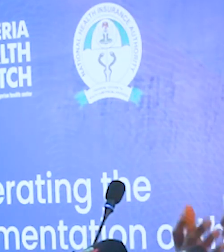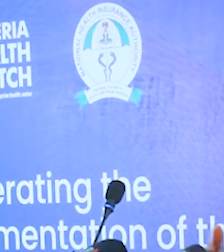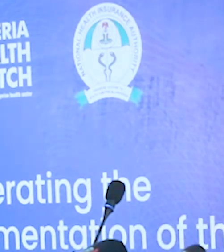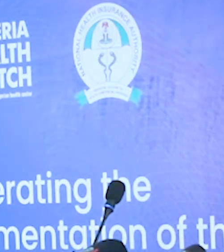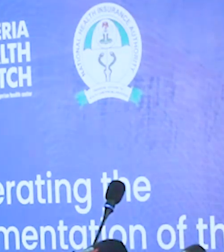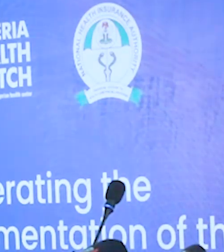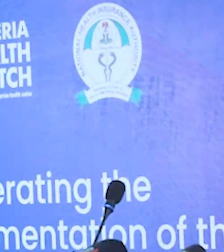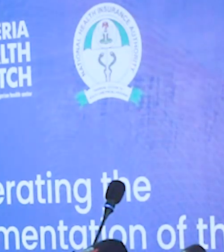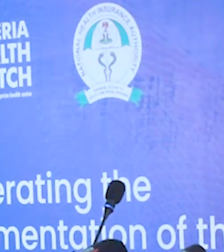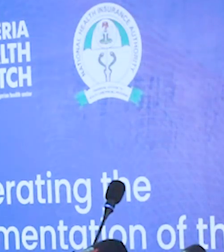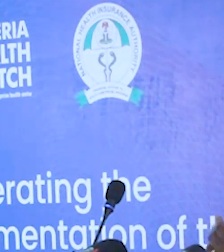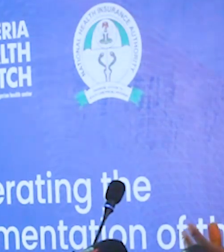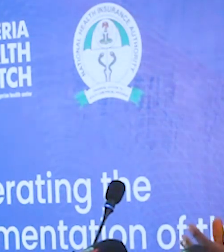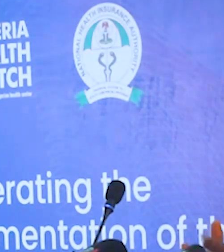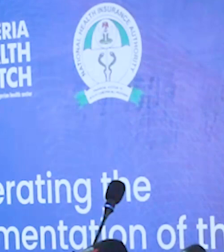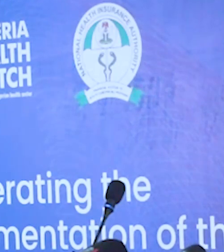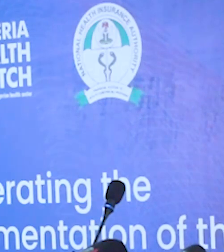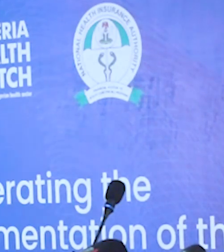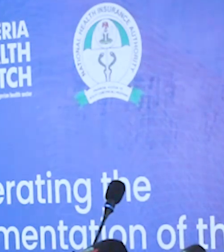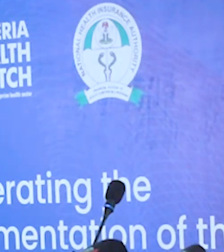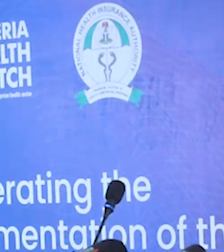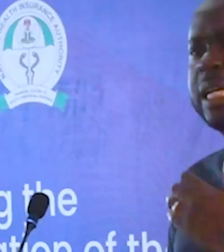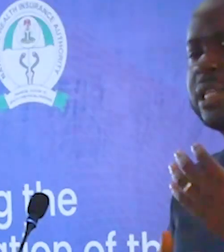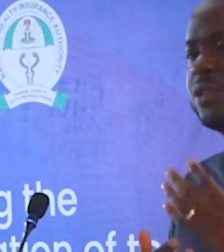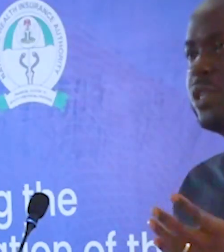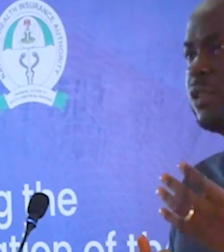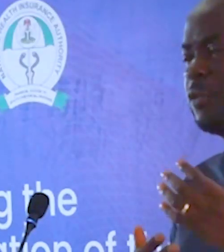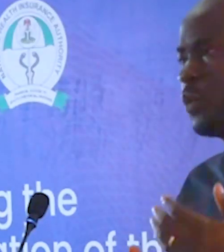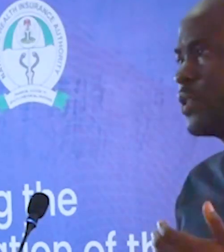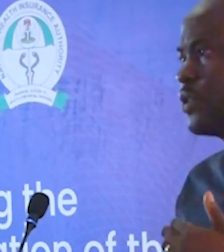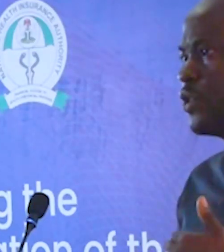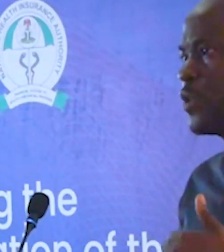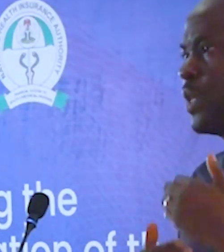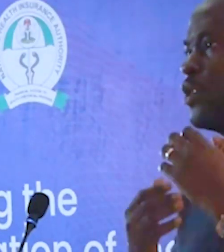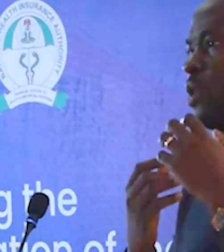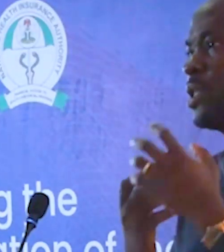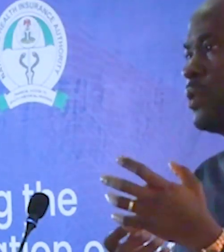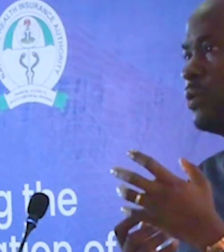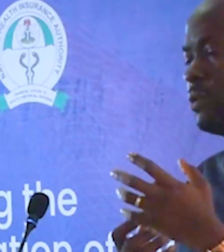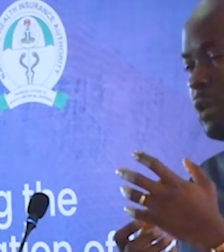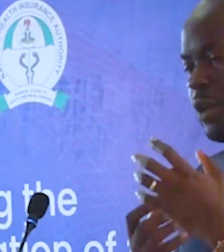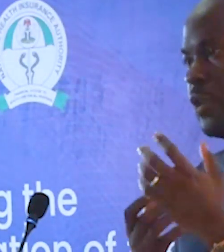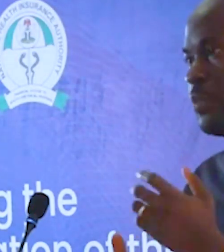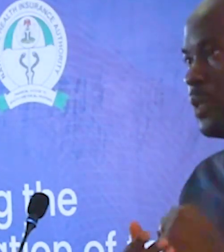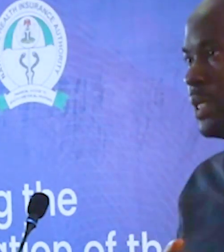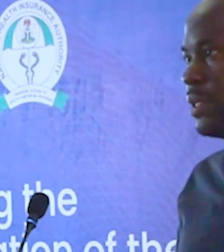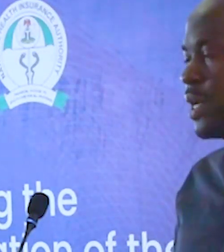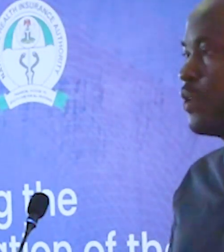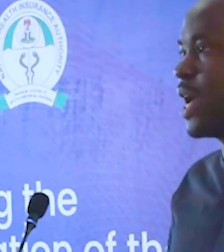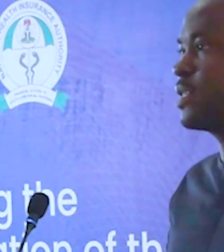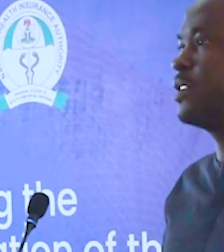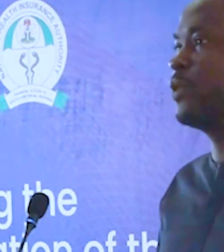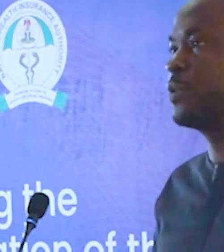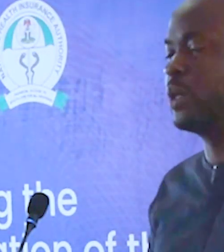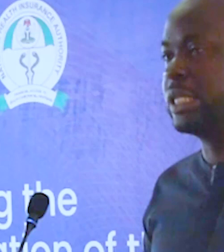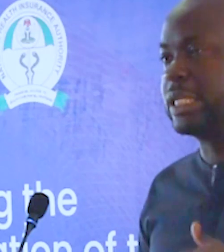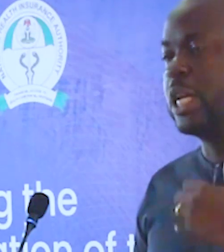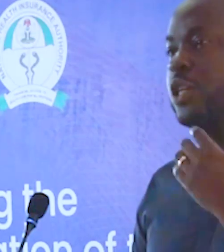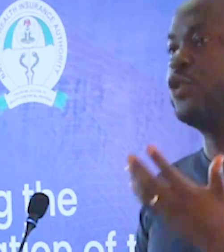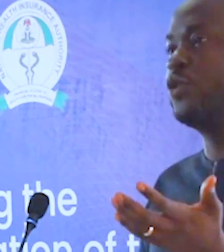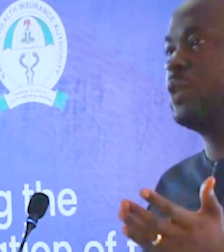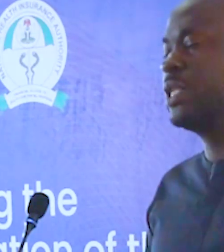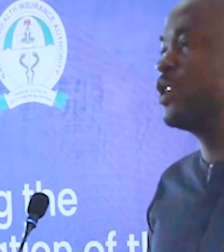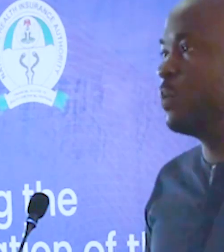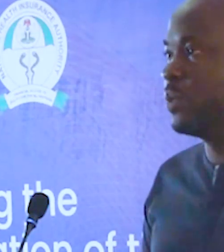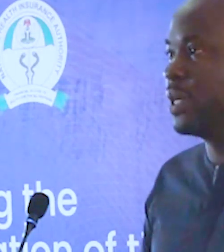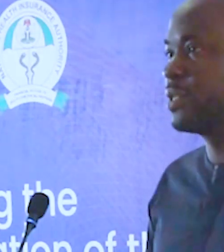give a very practical example so you to drive home the point. In a series of questions, you're speaking to a single respondent, and you're asking the respondent,